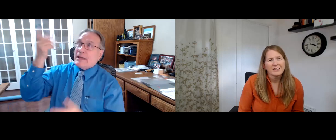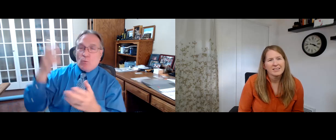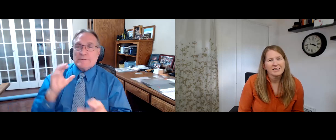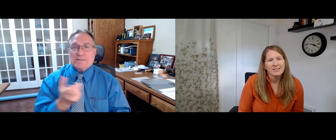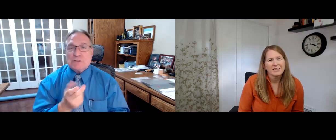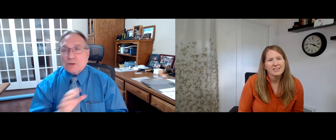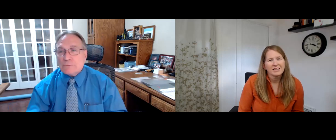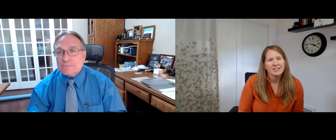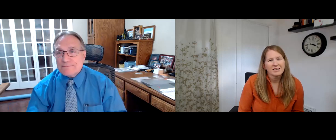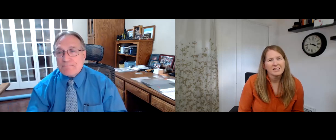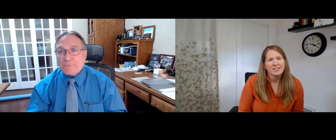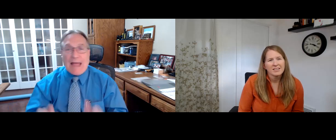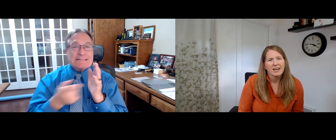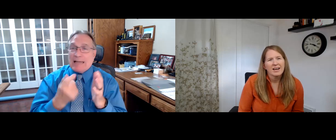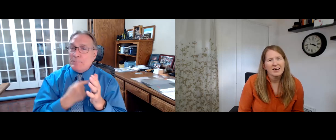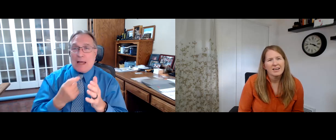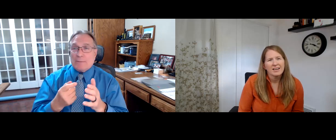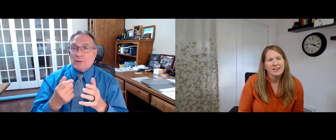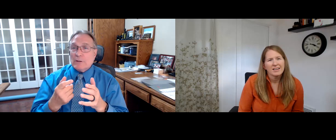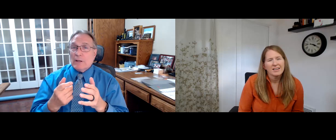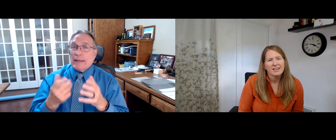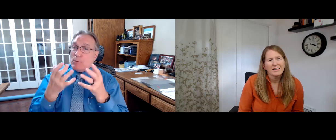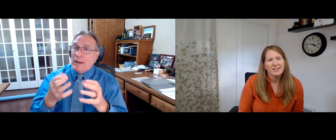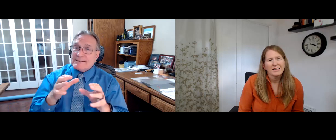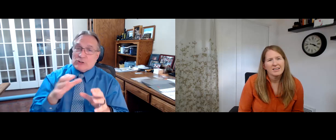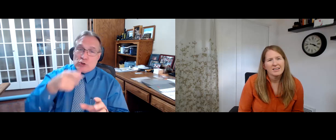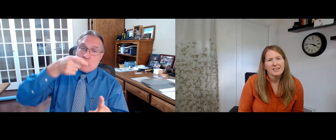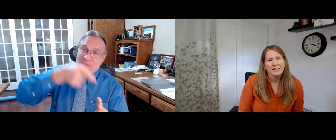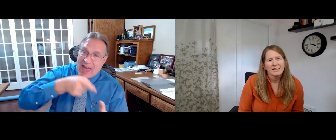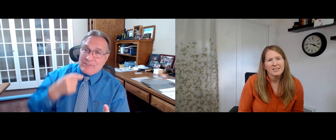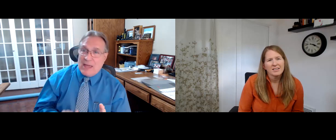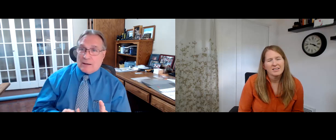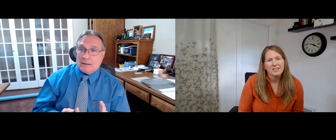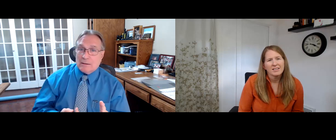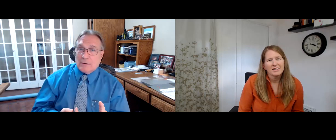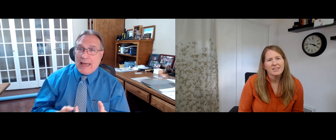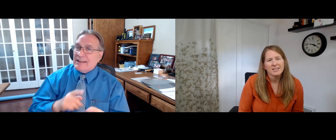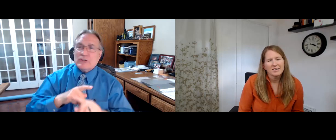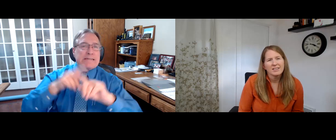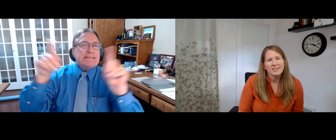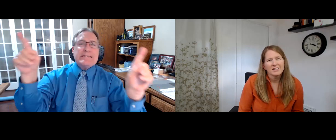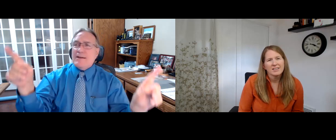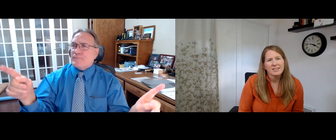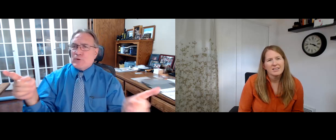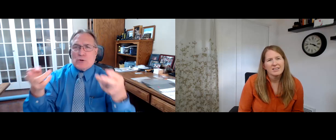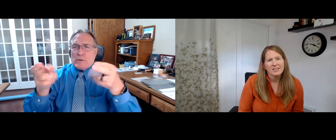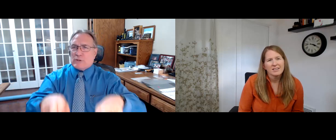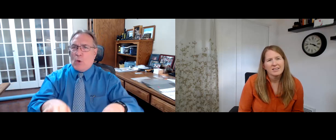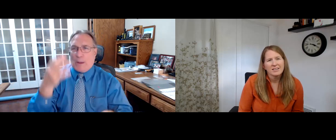he wants us to do. And sometimes he wants us to do that thing, and it's a different result than